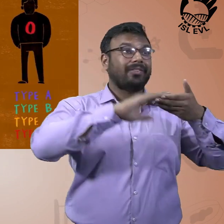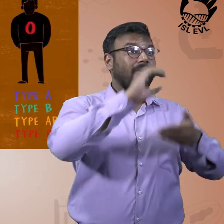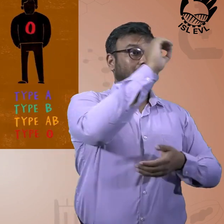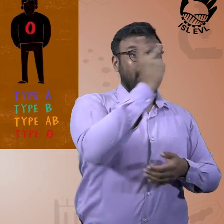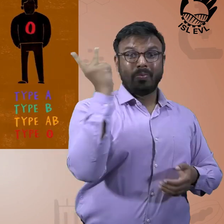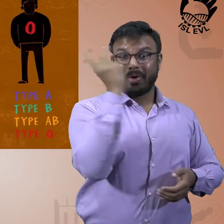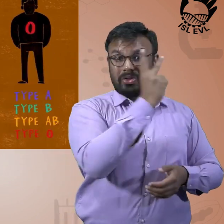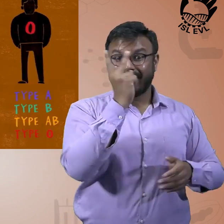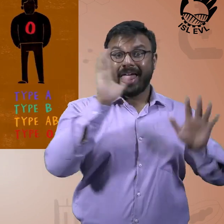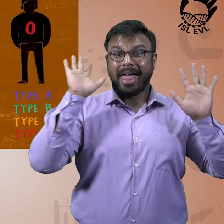O's,